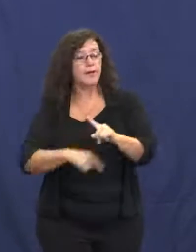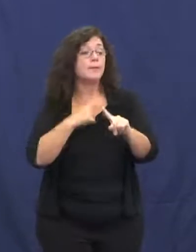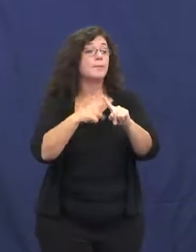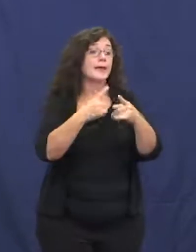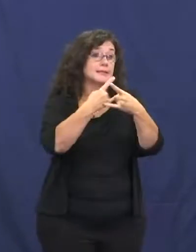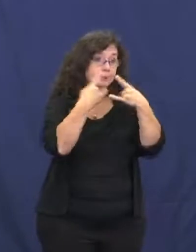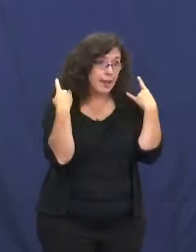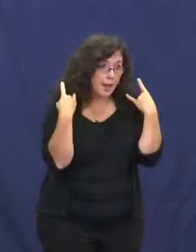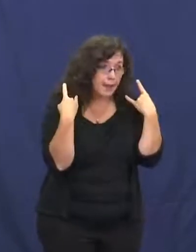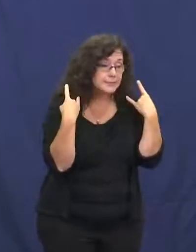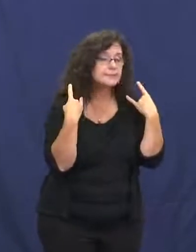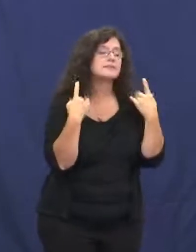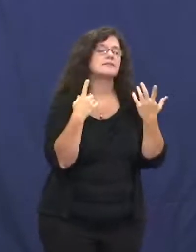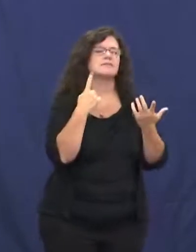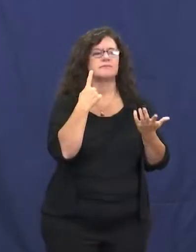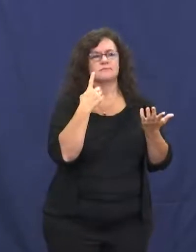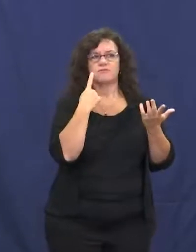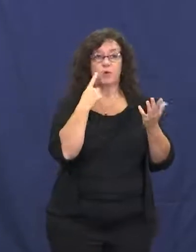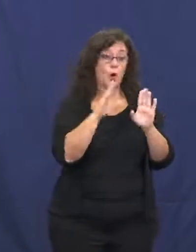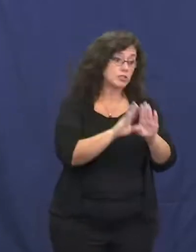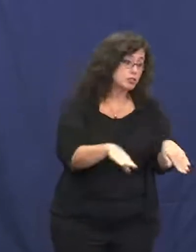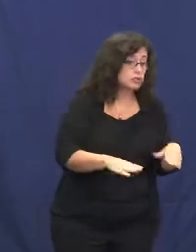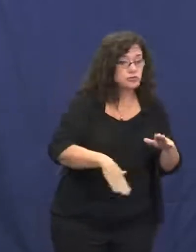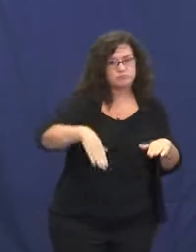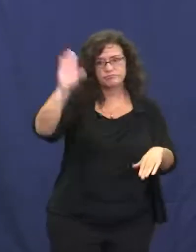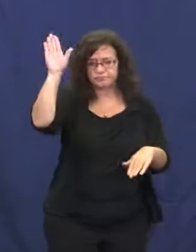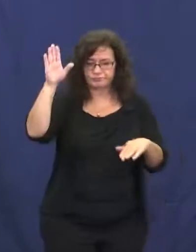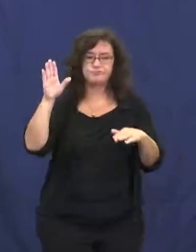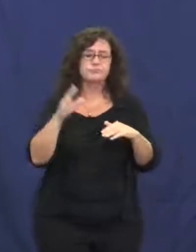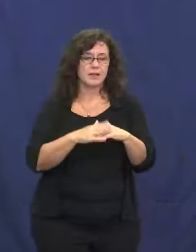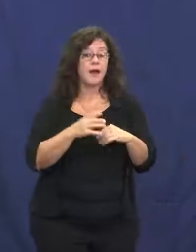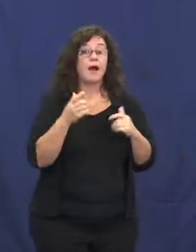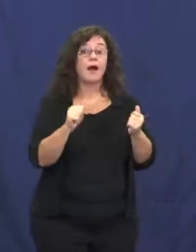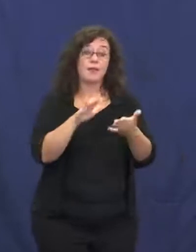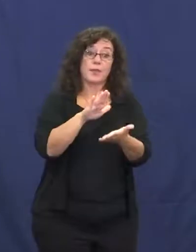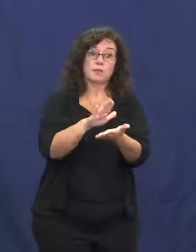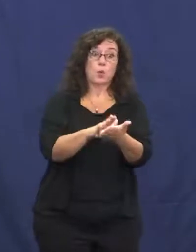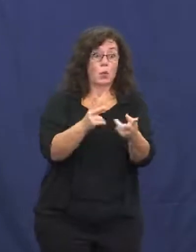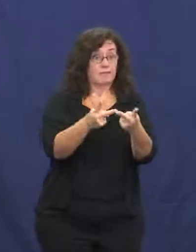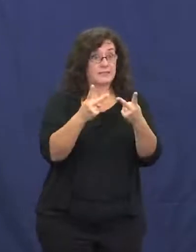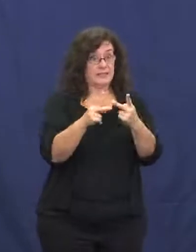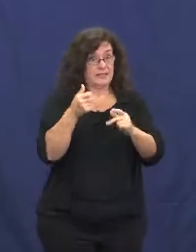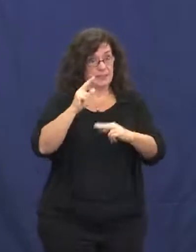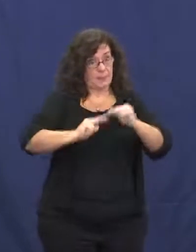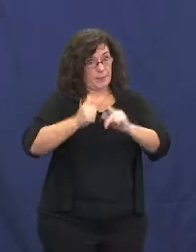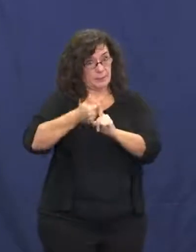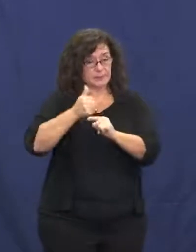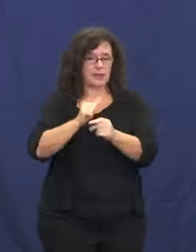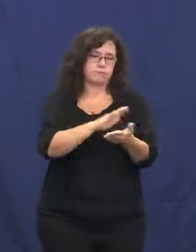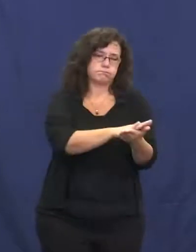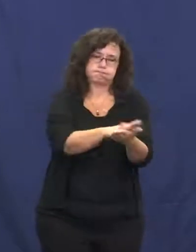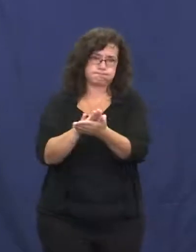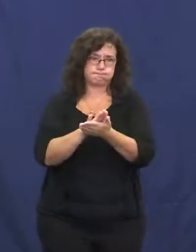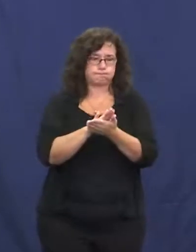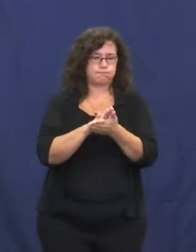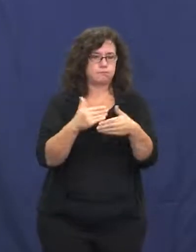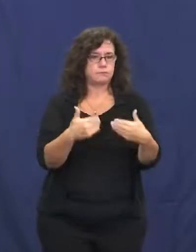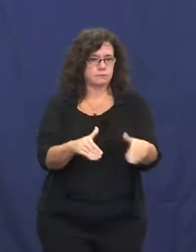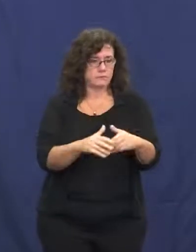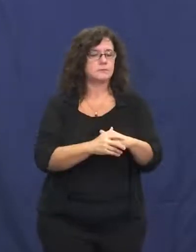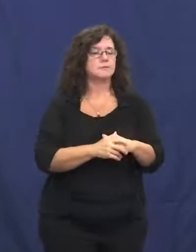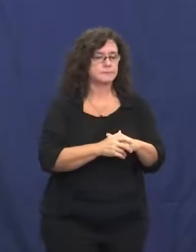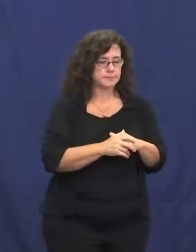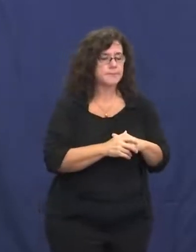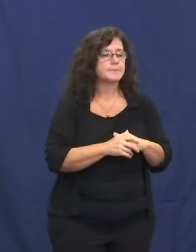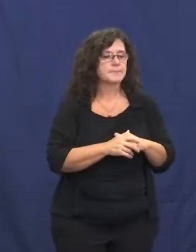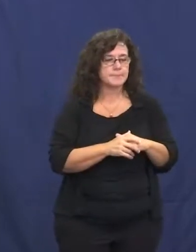Our facilities and our equipment will be frequently sanitized. And parents, of course, will be instructed to